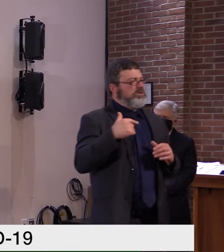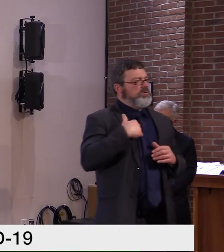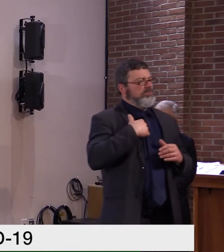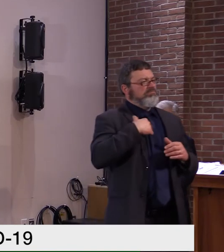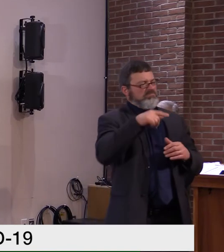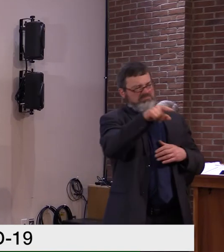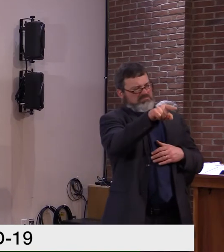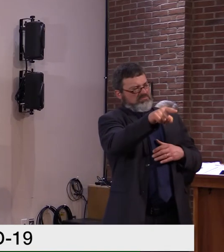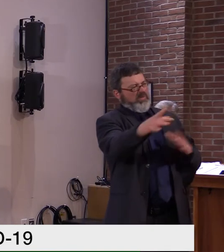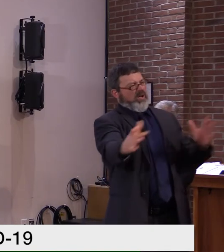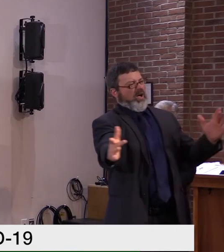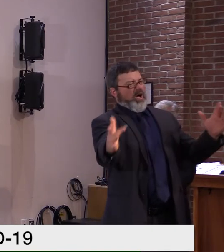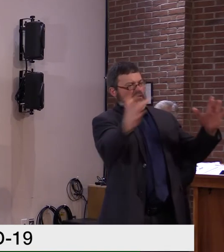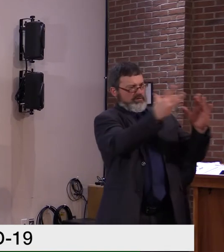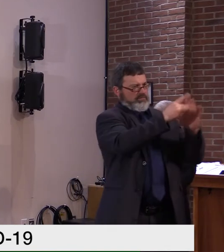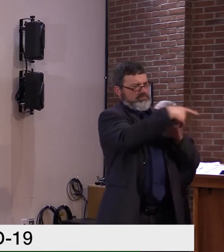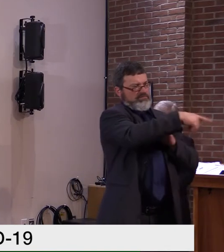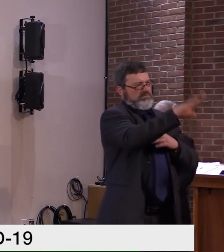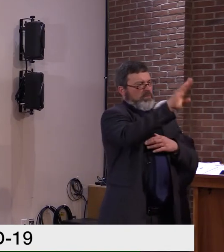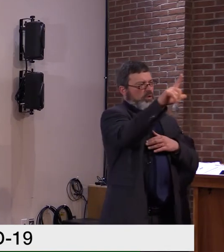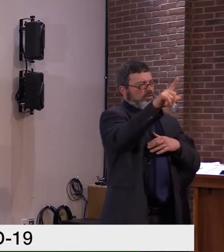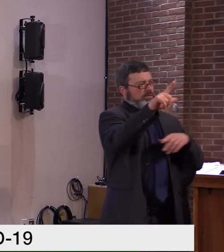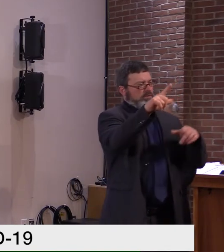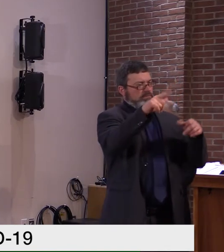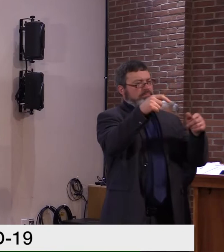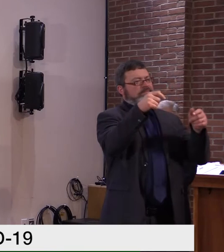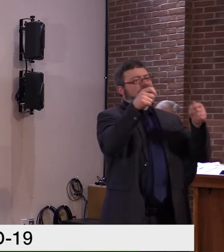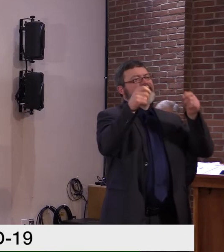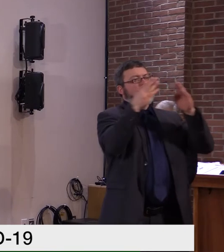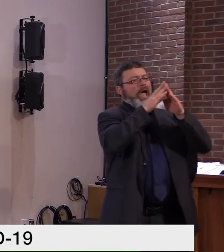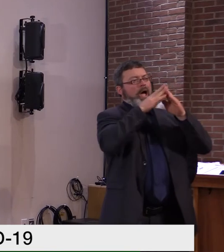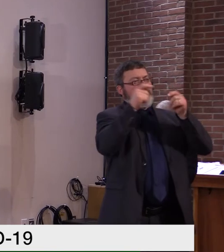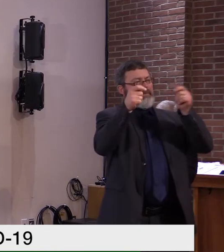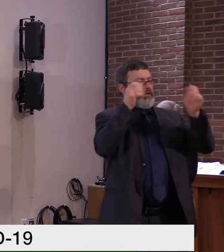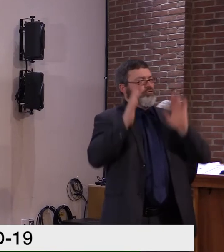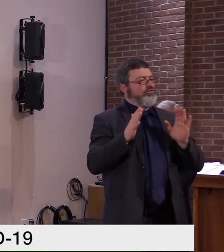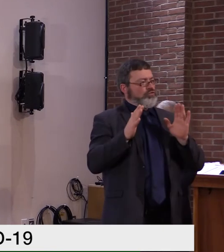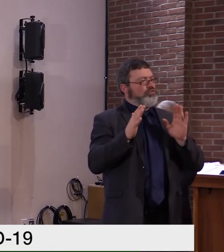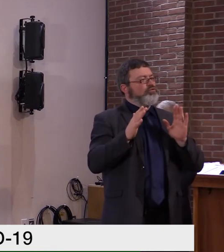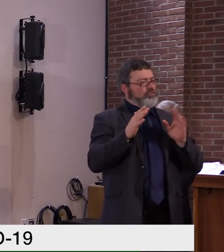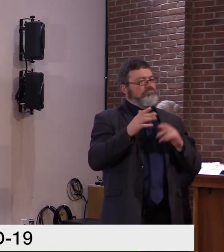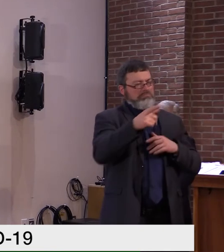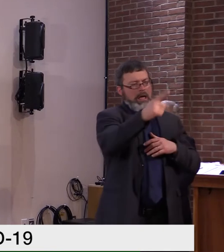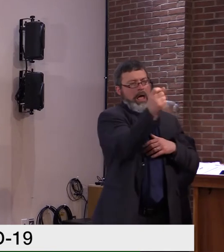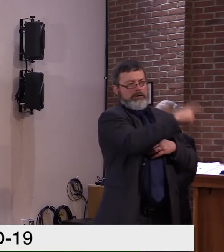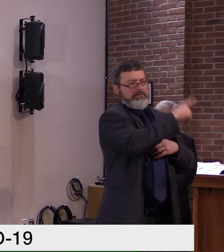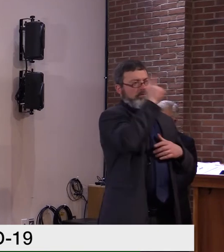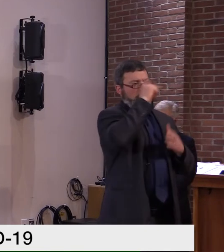administrator or town manager to get the results from that. Okay. And then my second question,